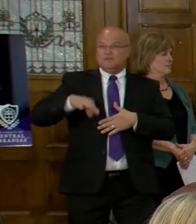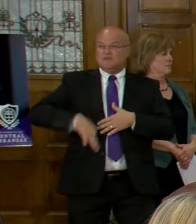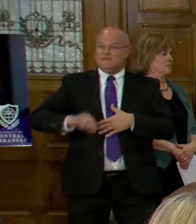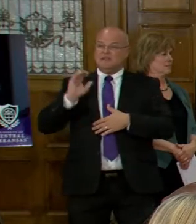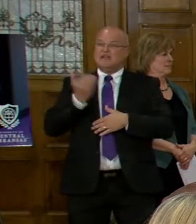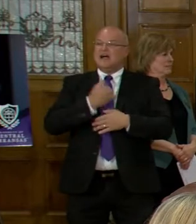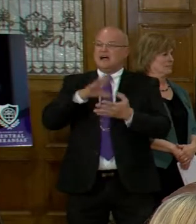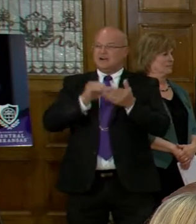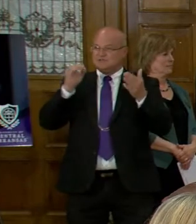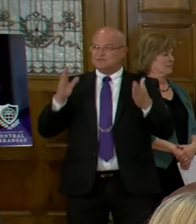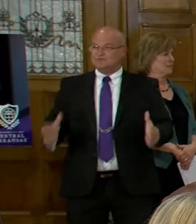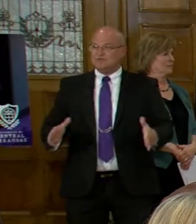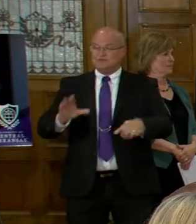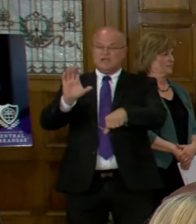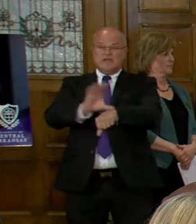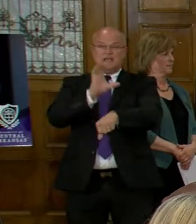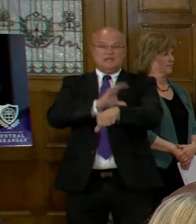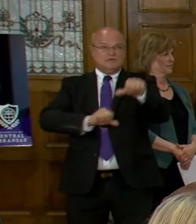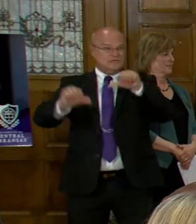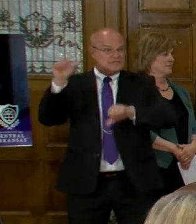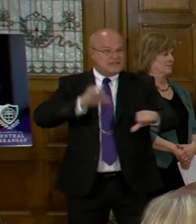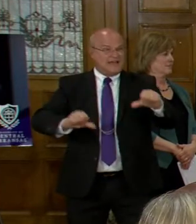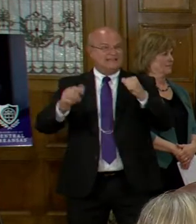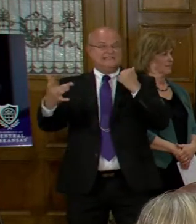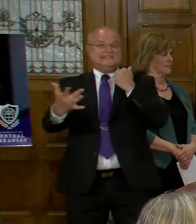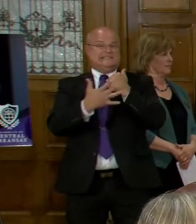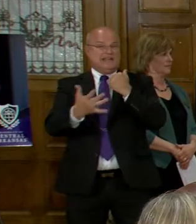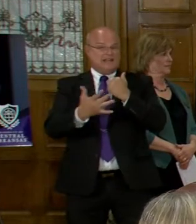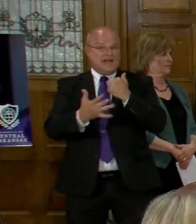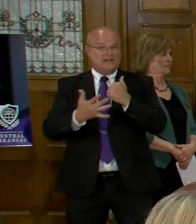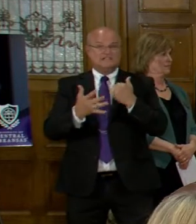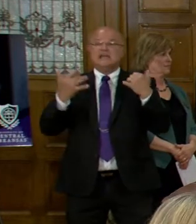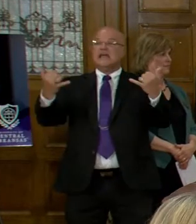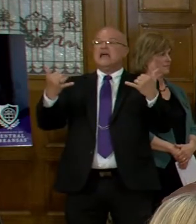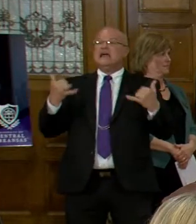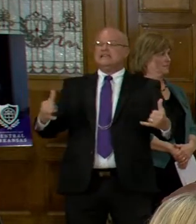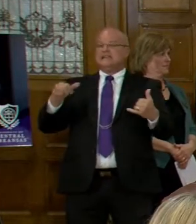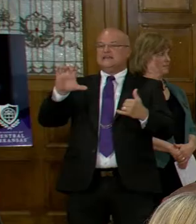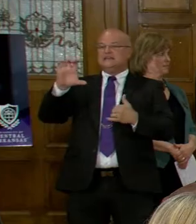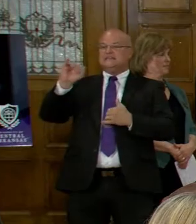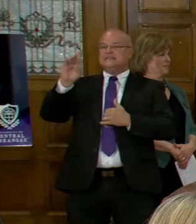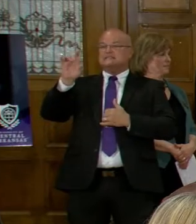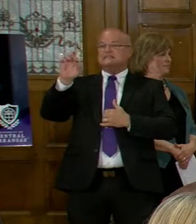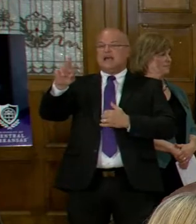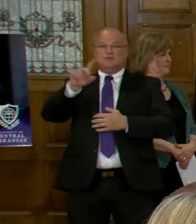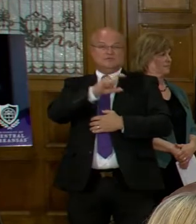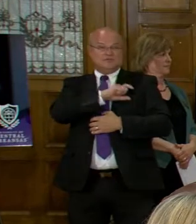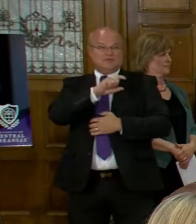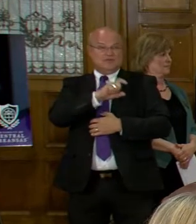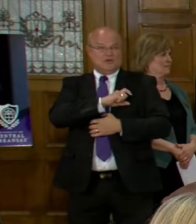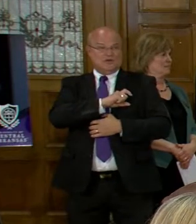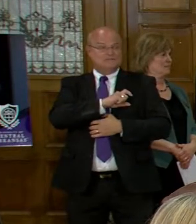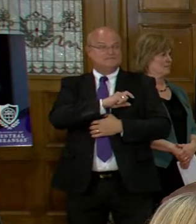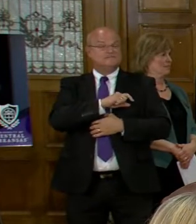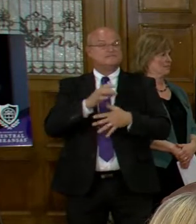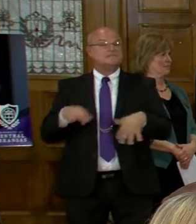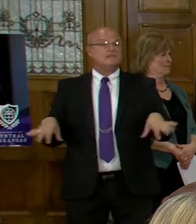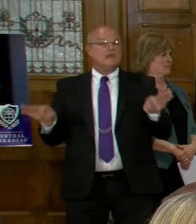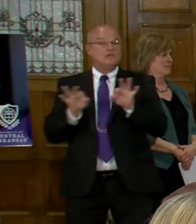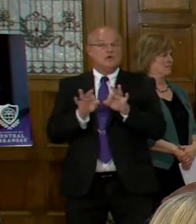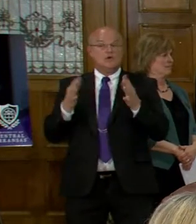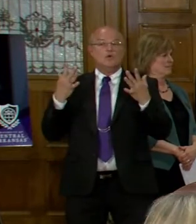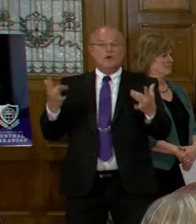of our students, computer science, technology, and now cybersecurity. This is important because